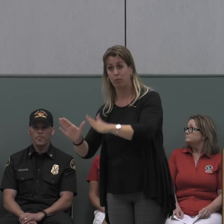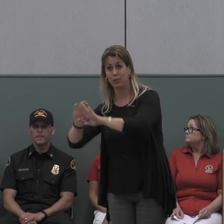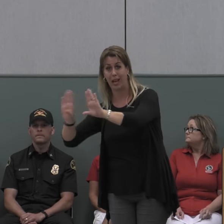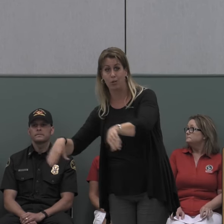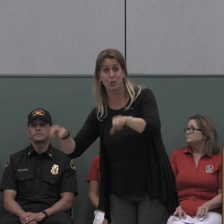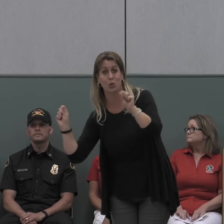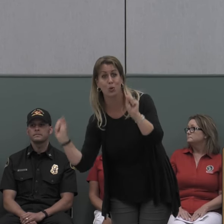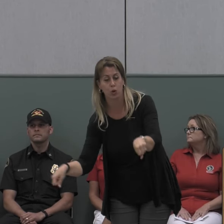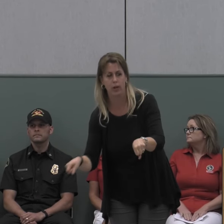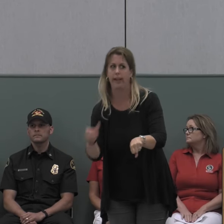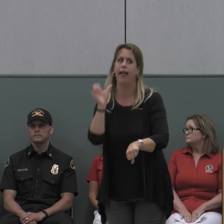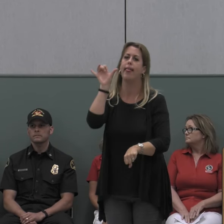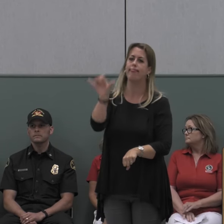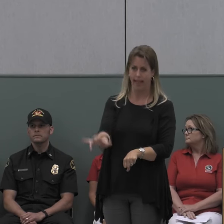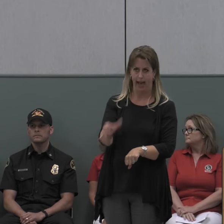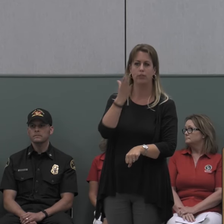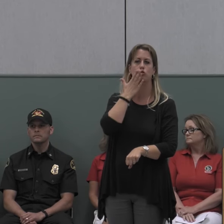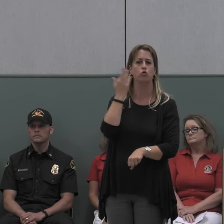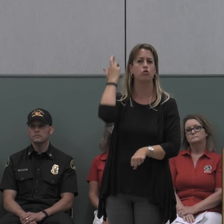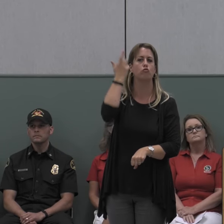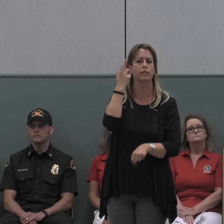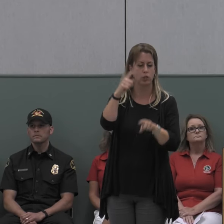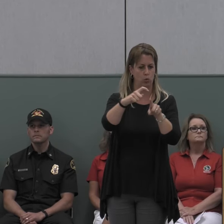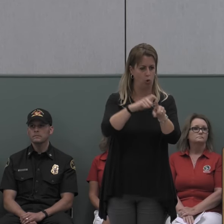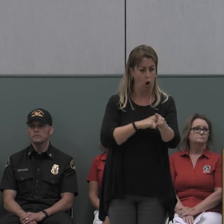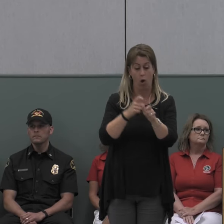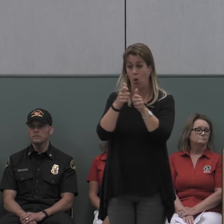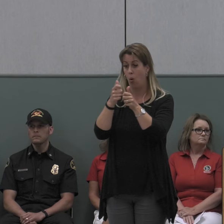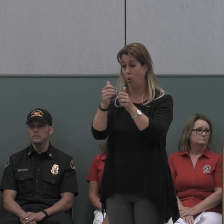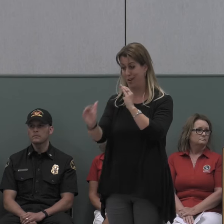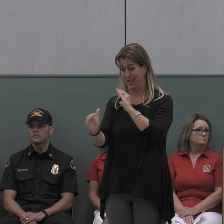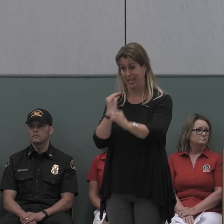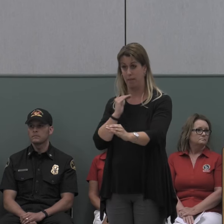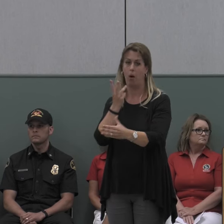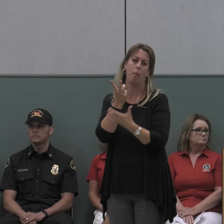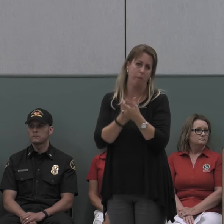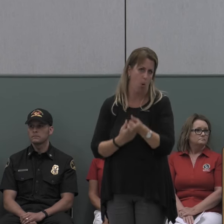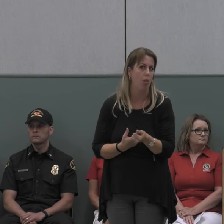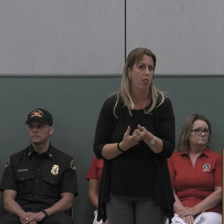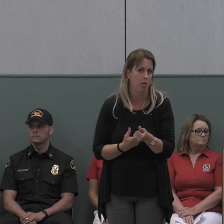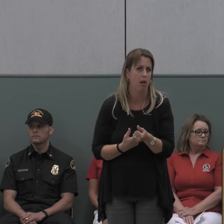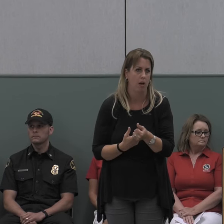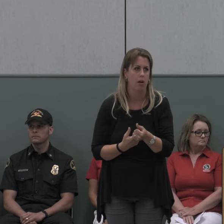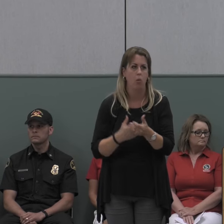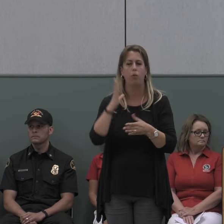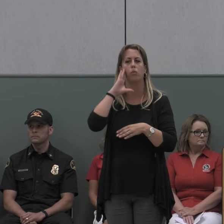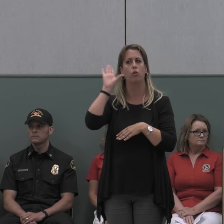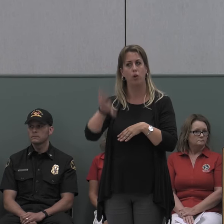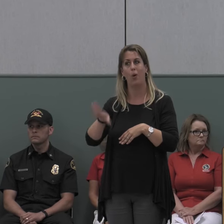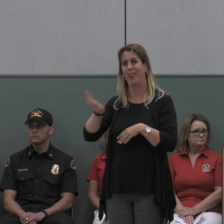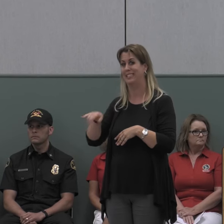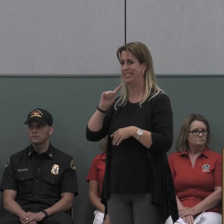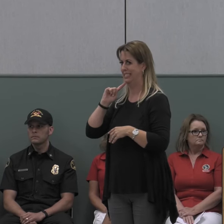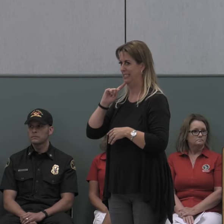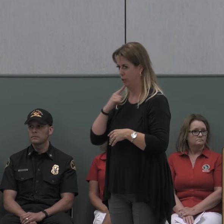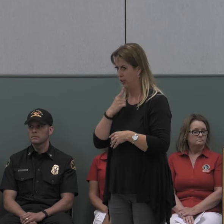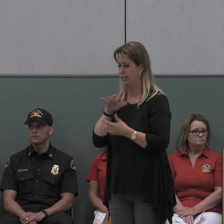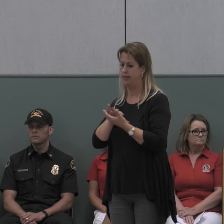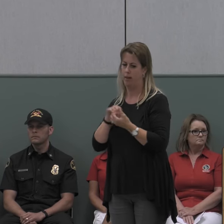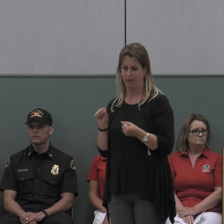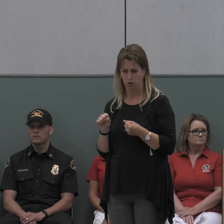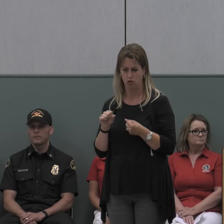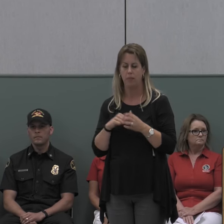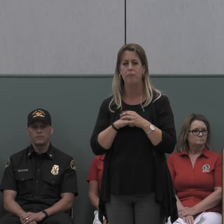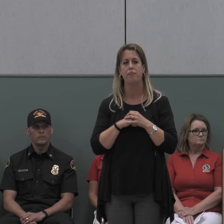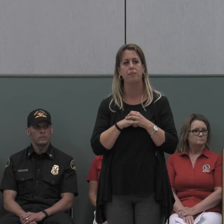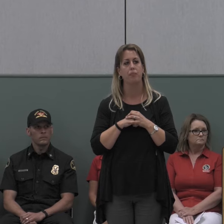emailing about, okay? Do both. That way, we'll get it for sure, all right, fairly soon. One of the things we've been doing today is